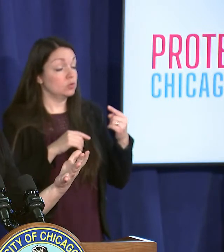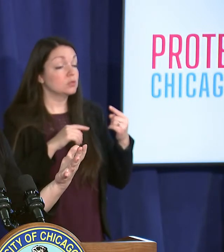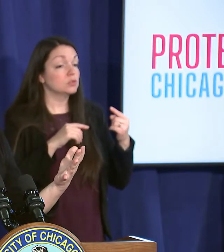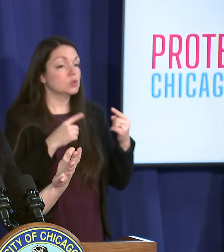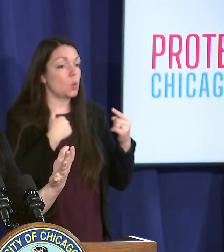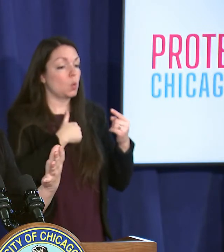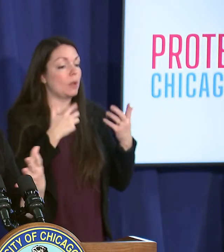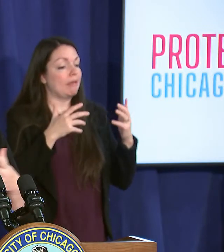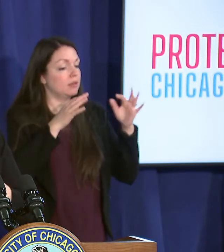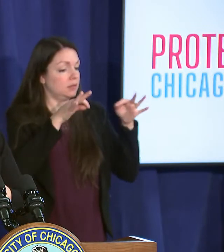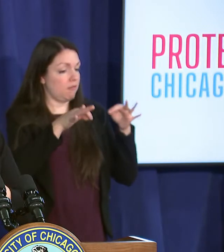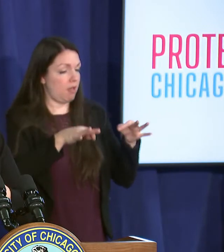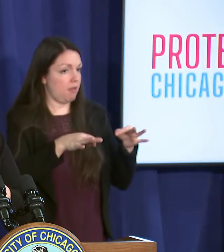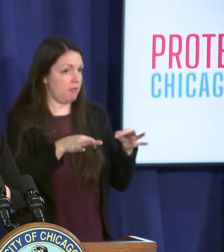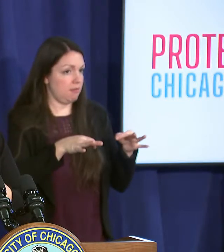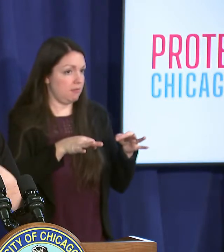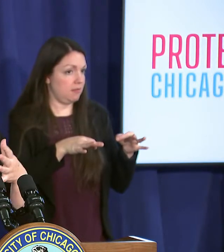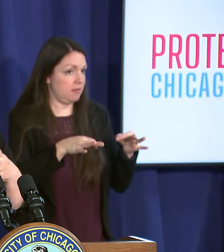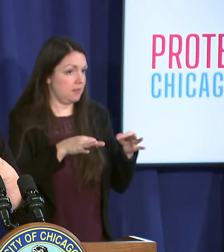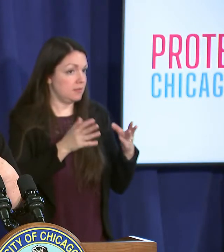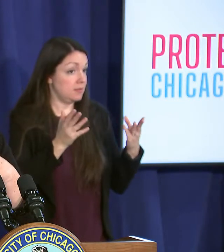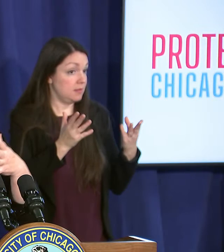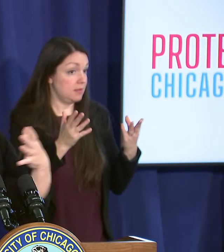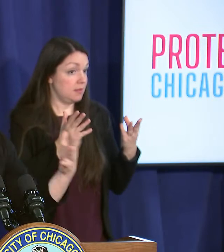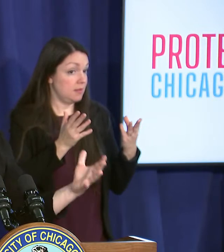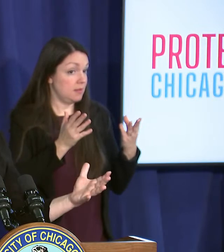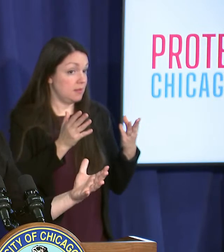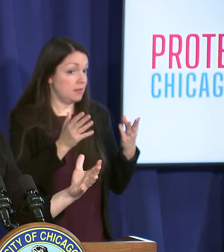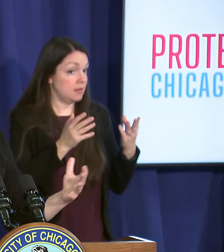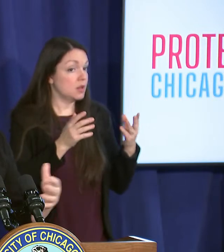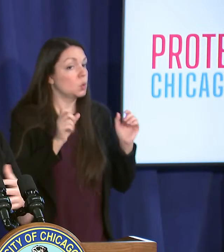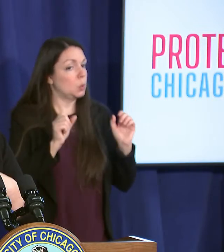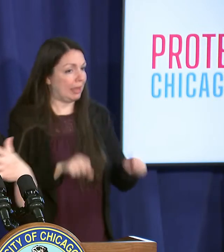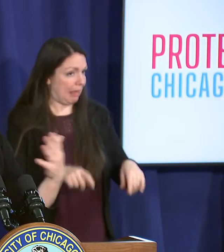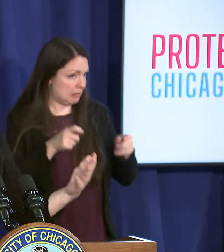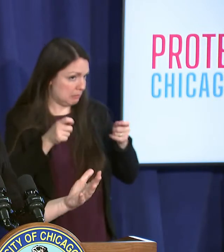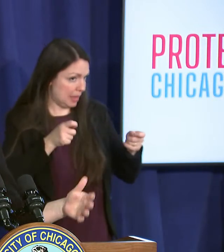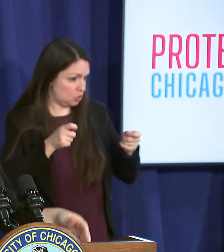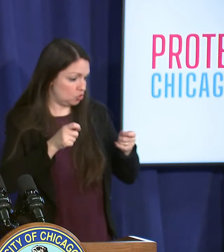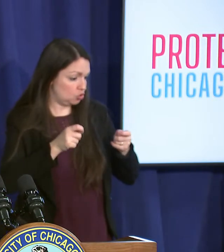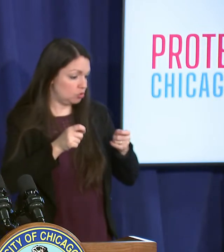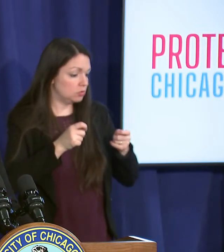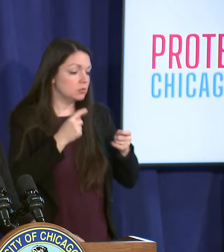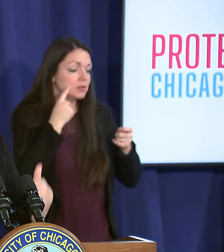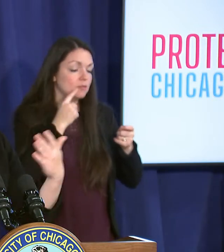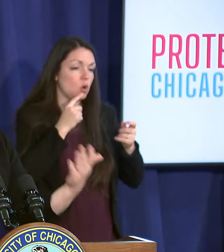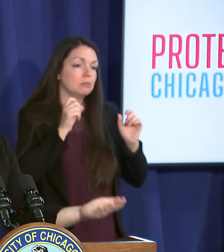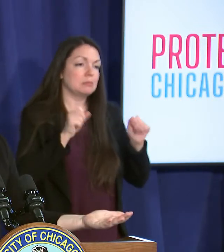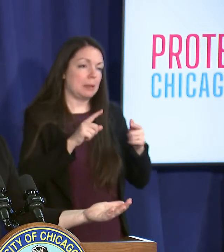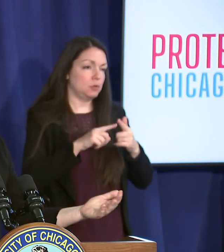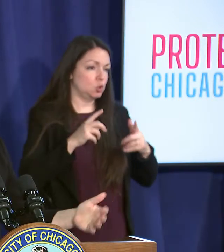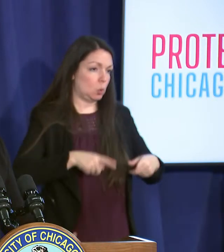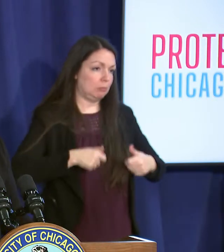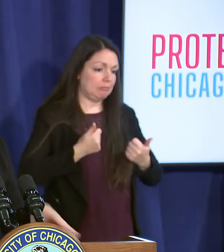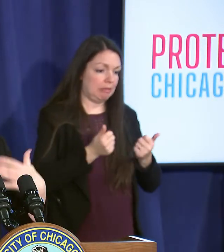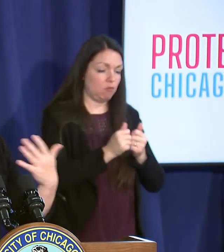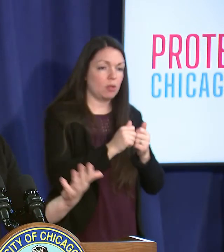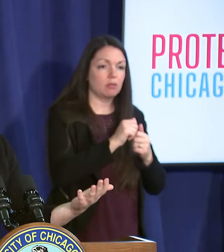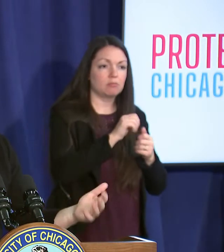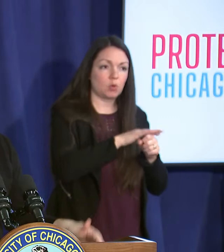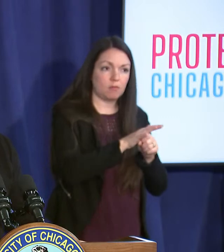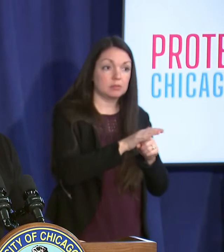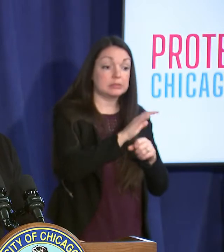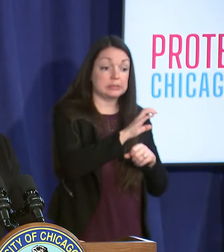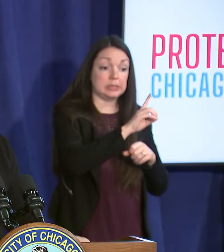have defined what is manageable, sort of, in terms of being able to live with COVID. The CDC has done this nationally.